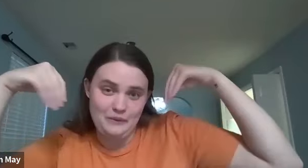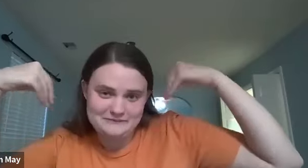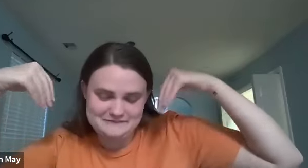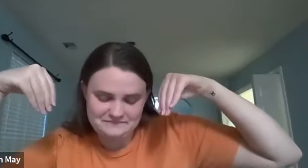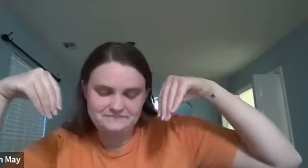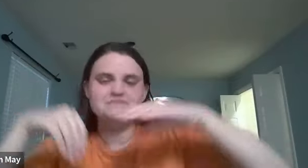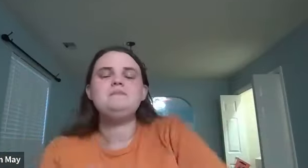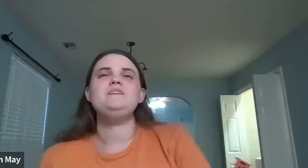store.